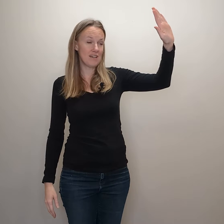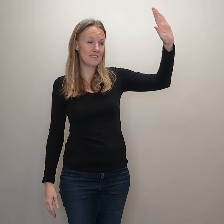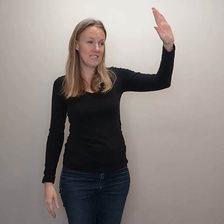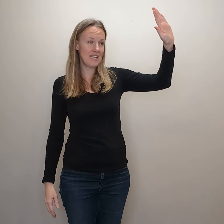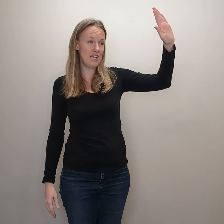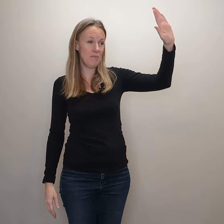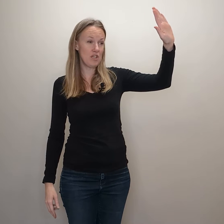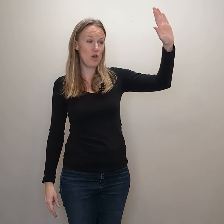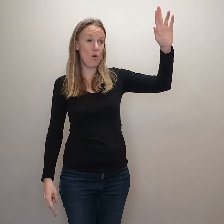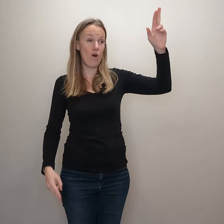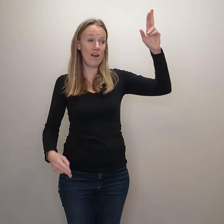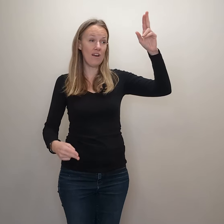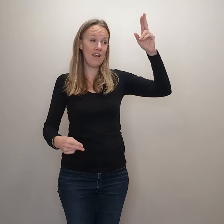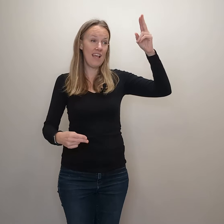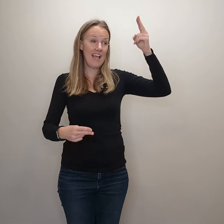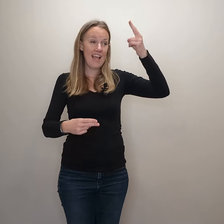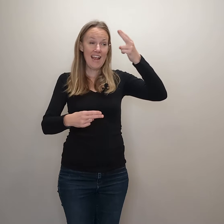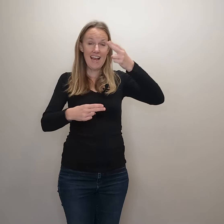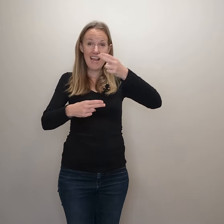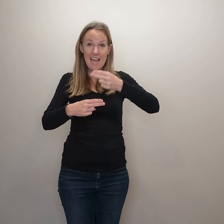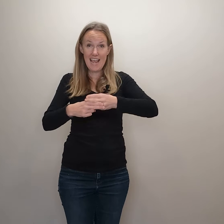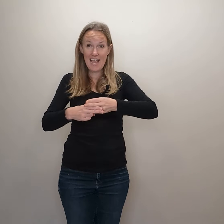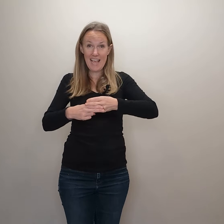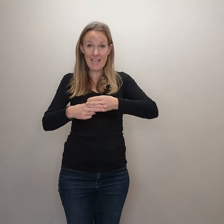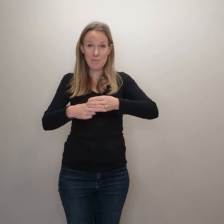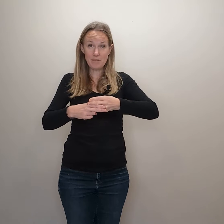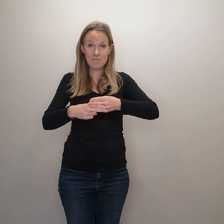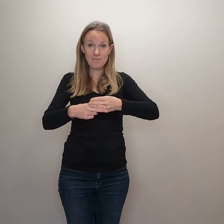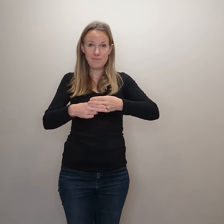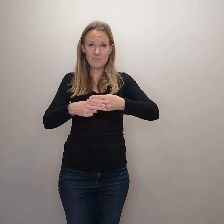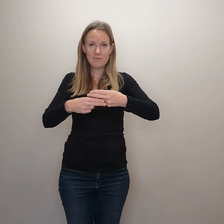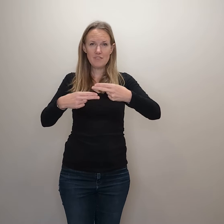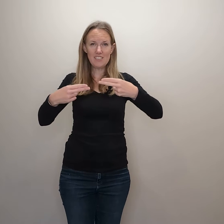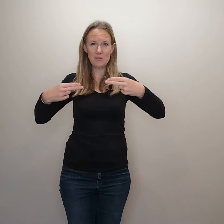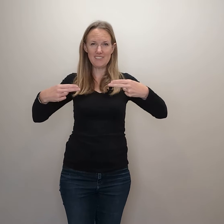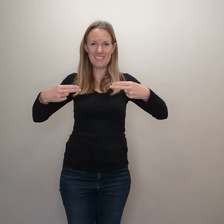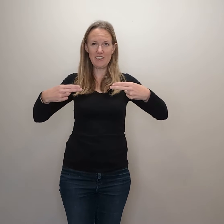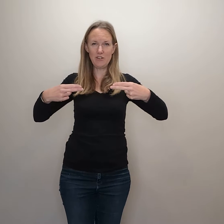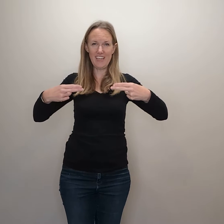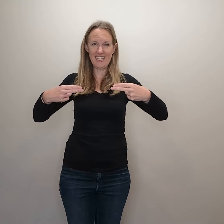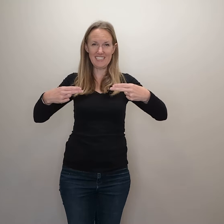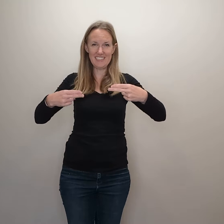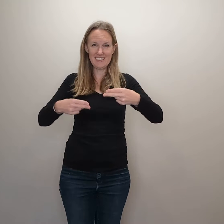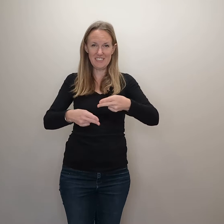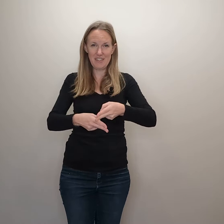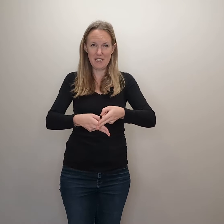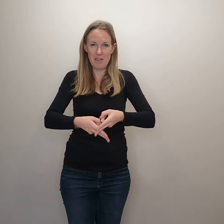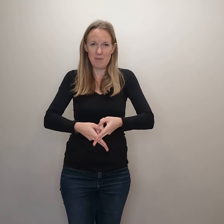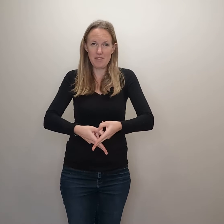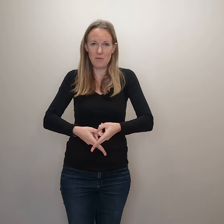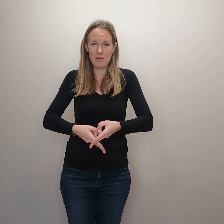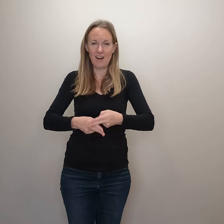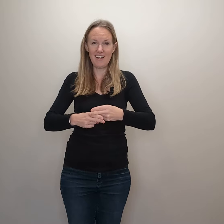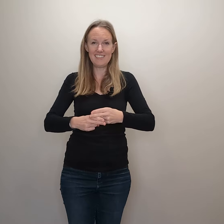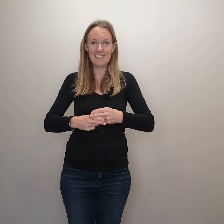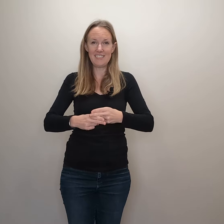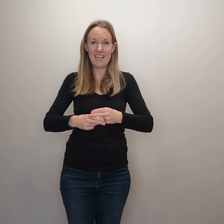belongs to him, your name. So once again, you have H's and you kind of make them into a cross.